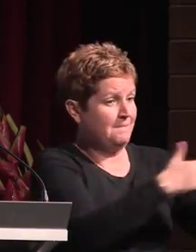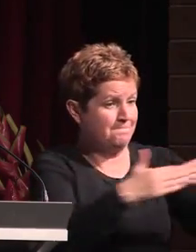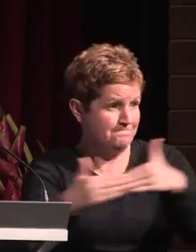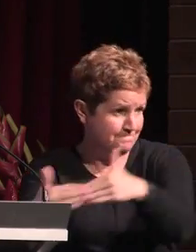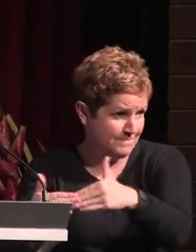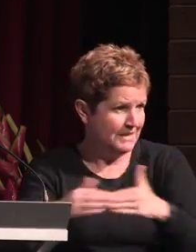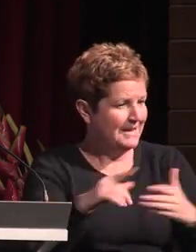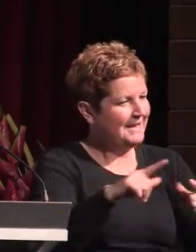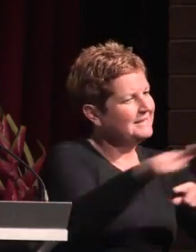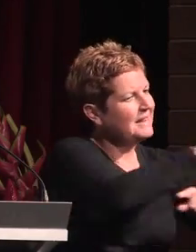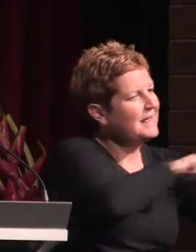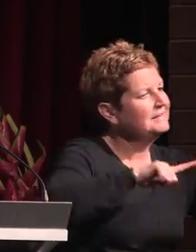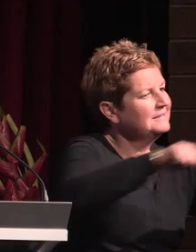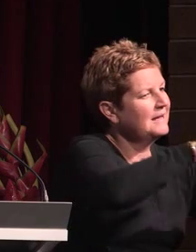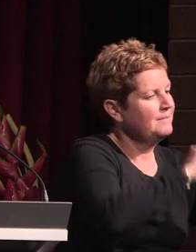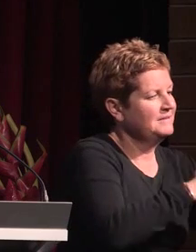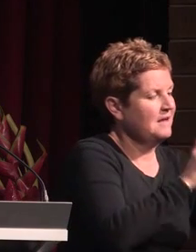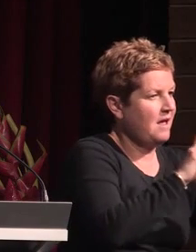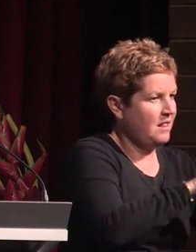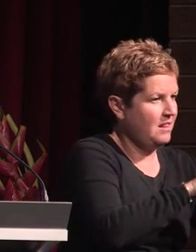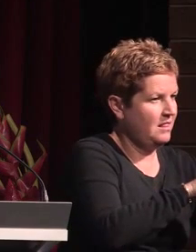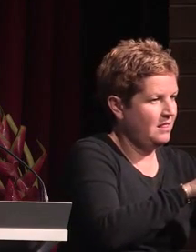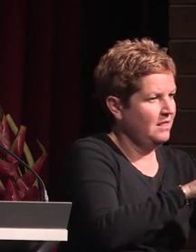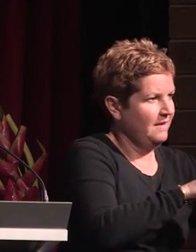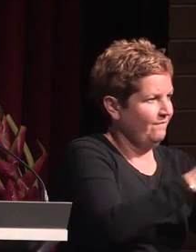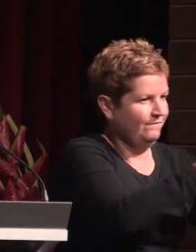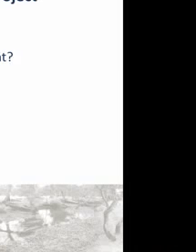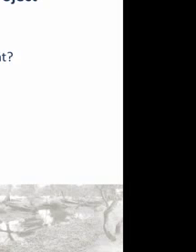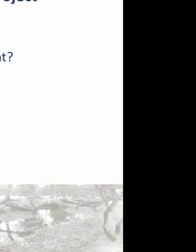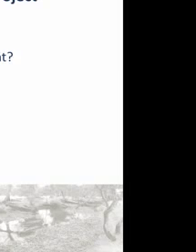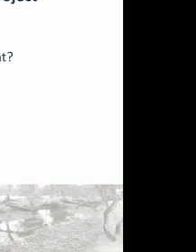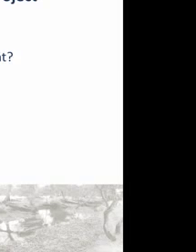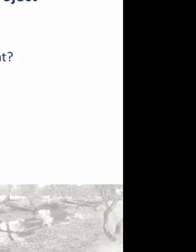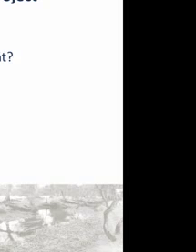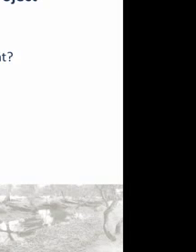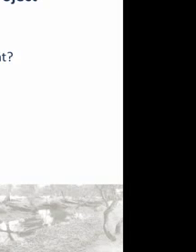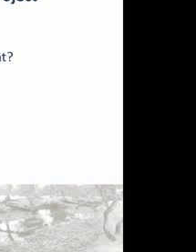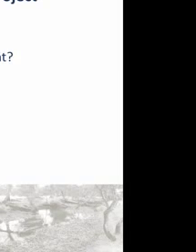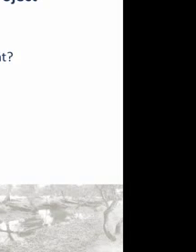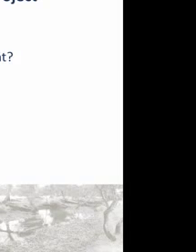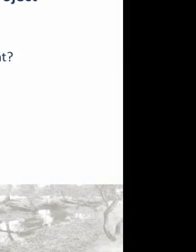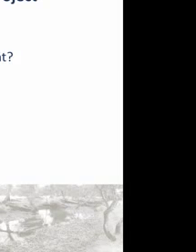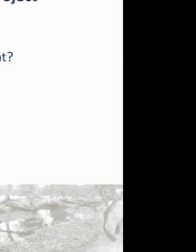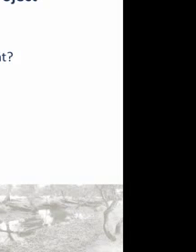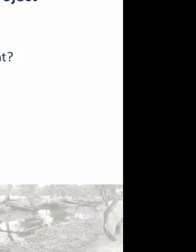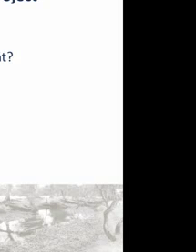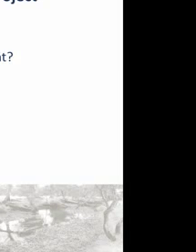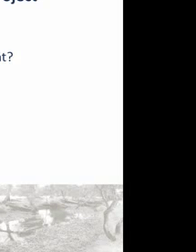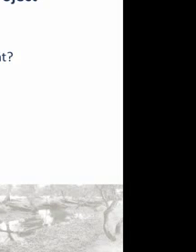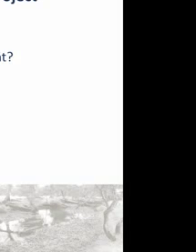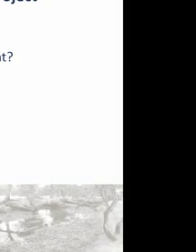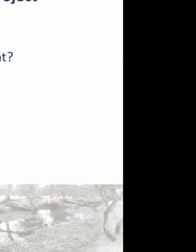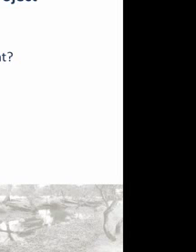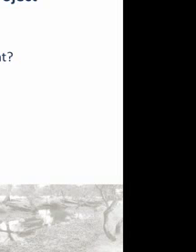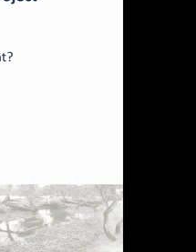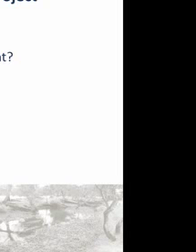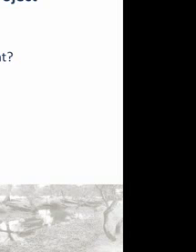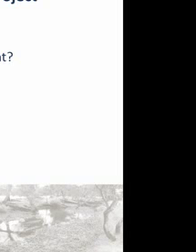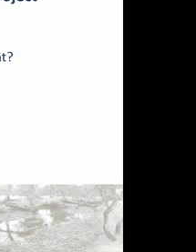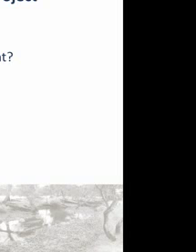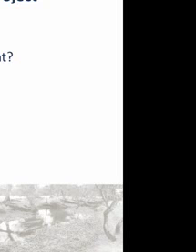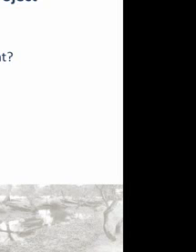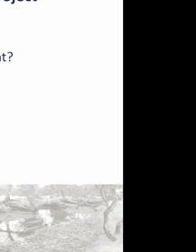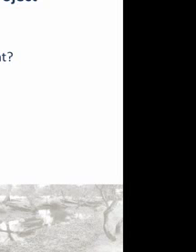scale restoration project focusing on an entire river system. I usually do this talk and it takes me, I usually have 10 key lessons,